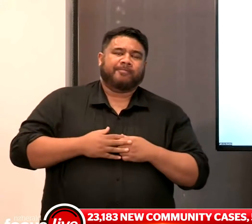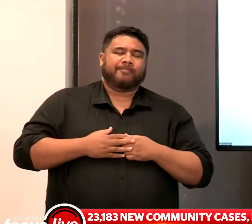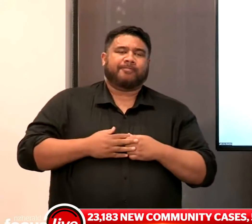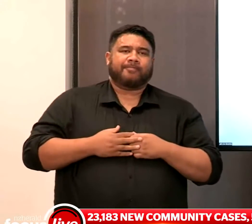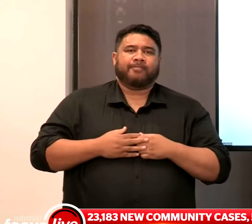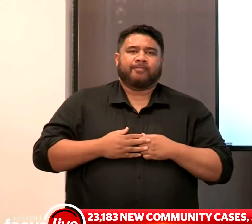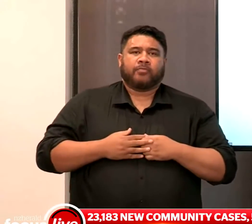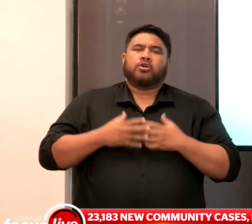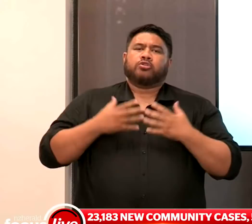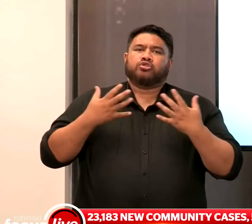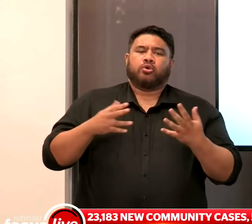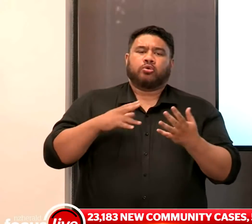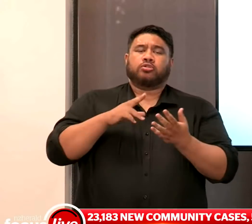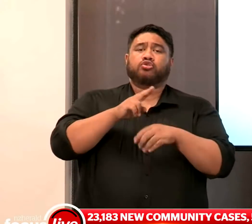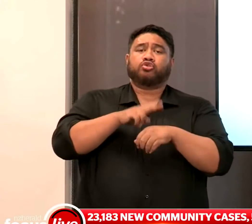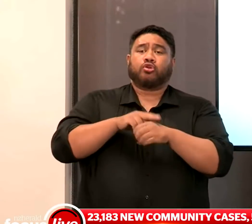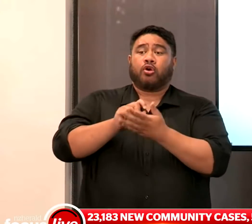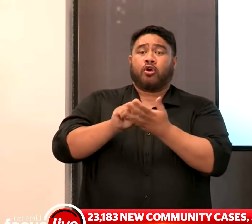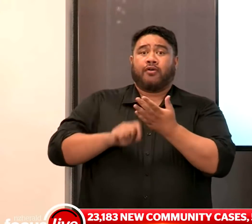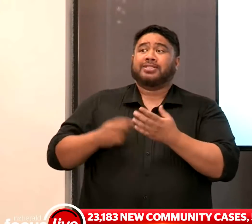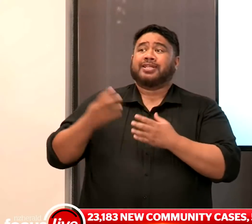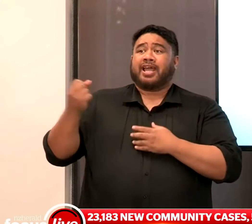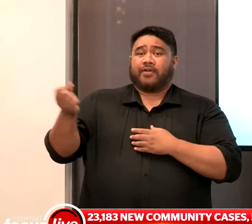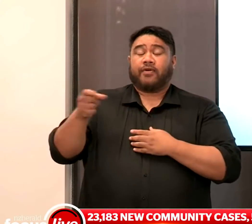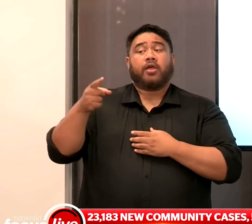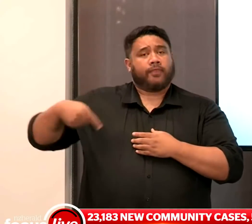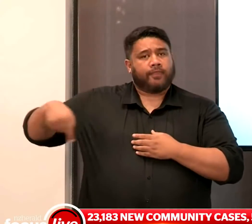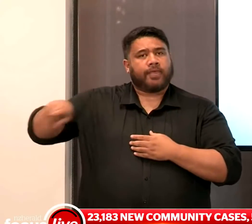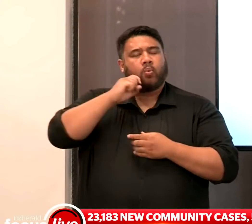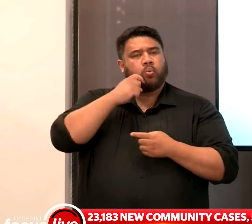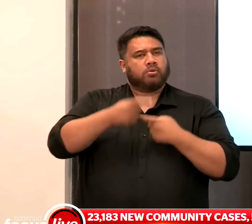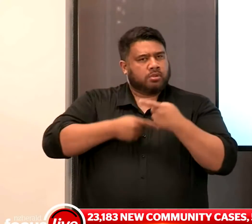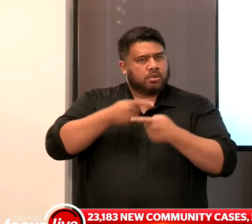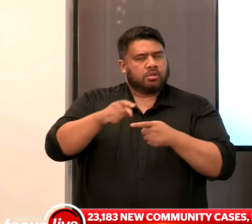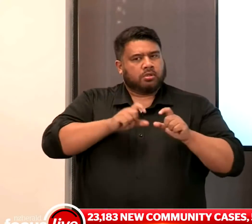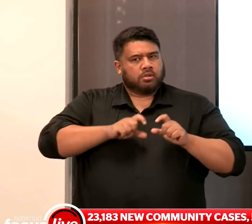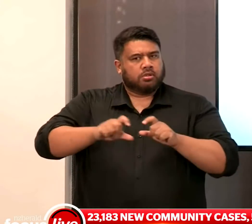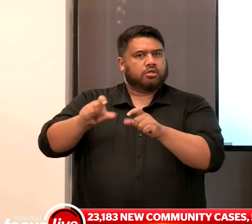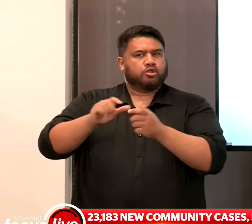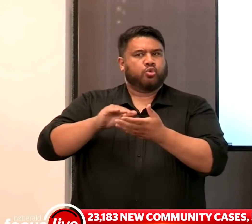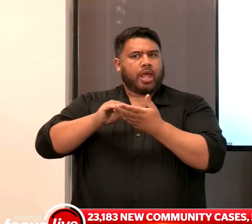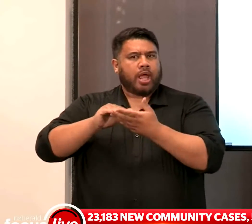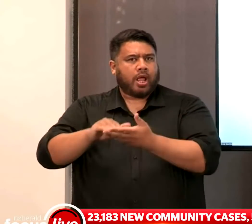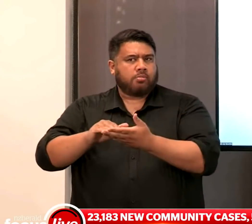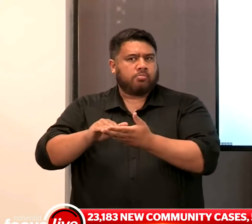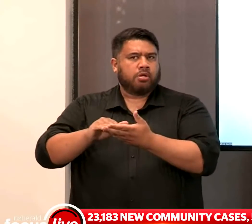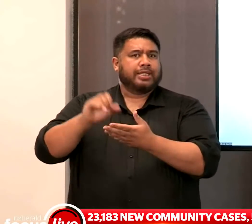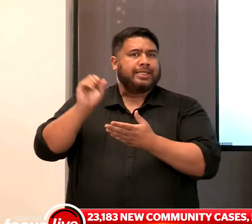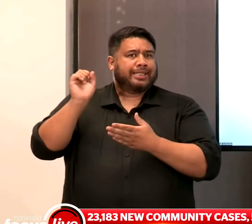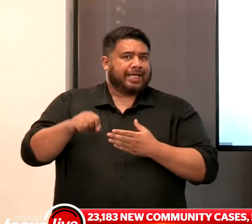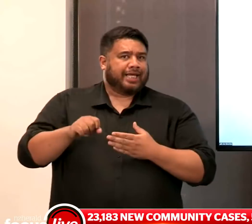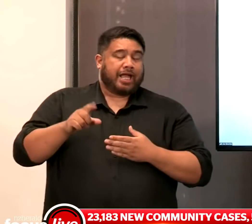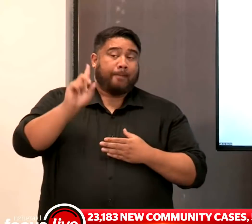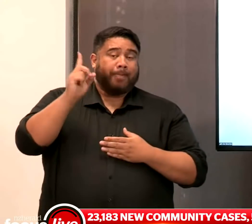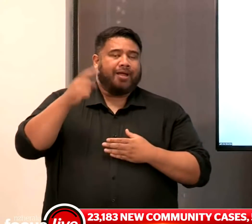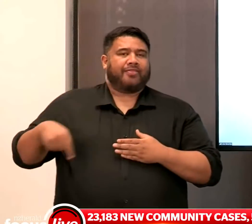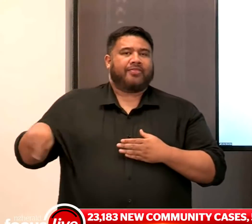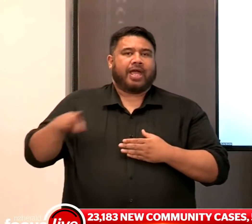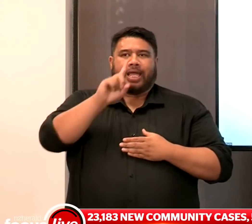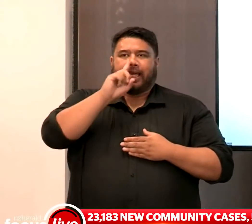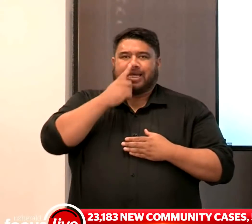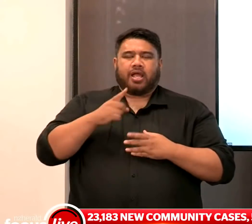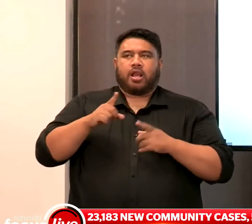So whilst general practice will continue to be able to meet need when it's there, they won't be able